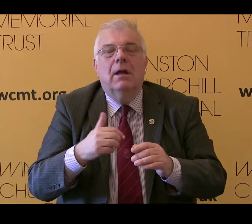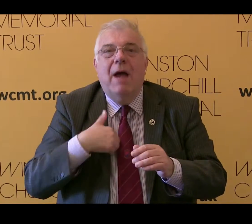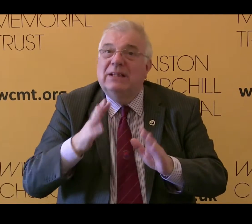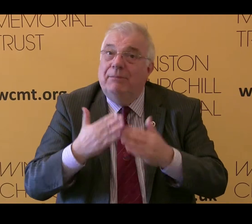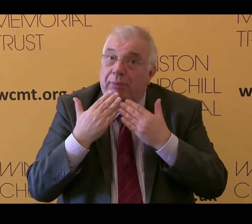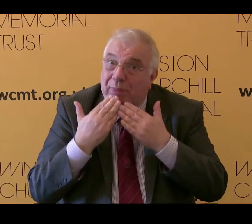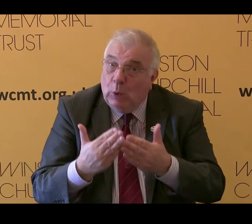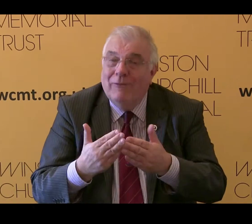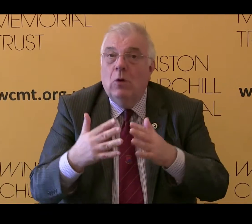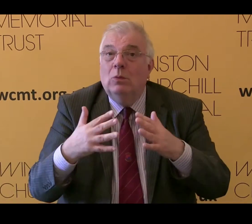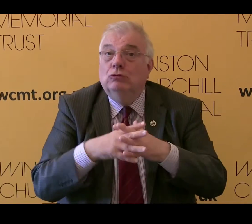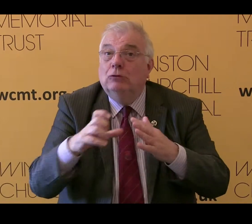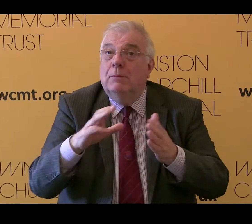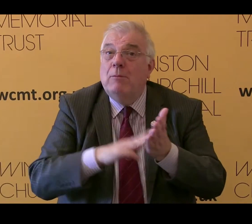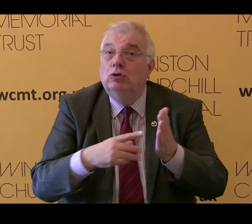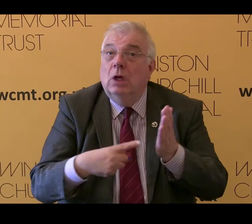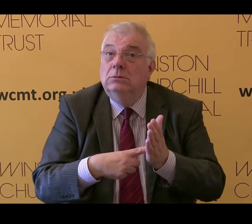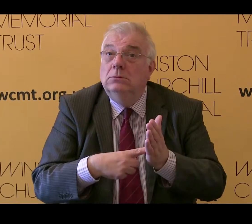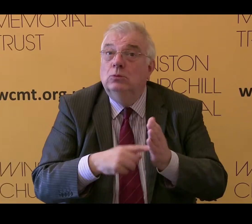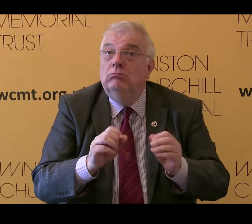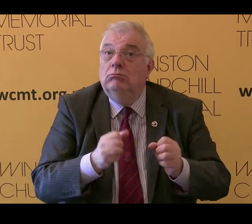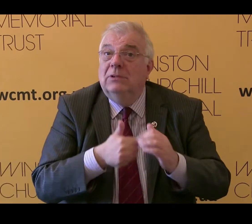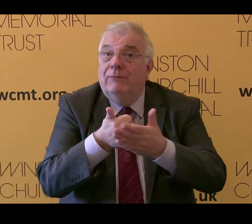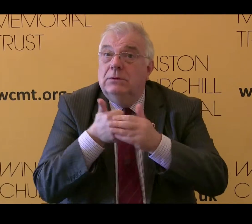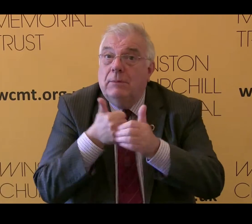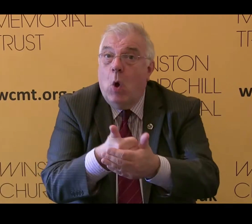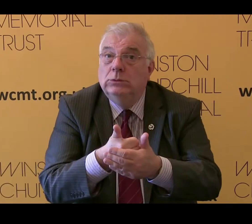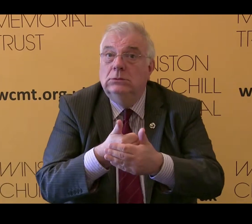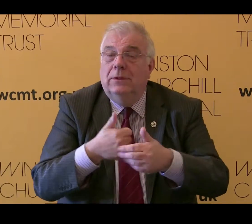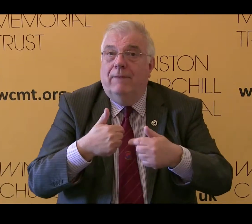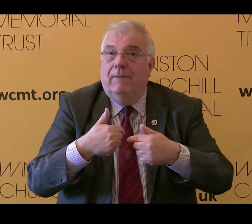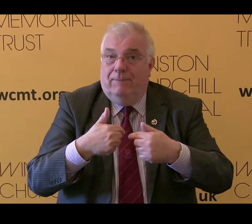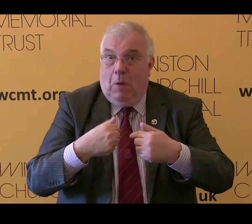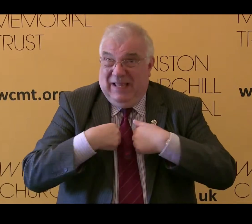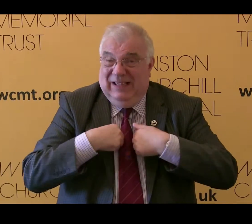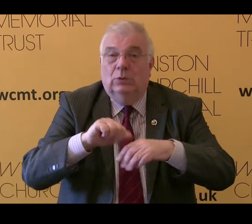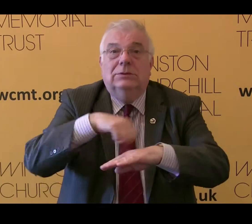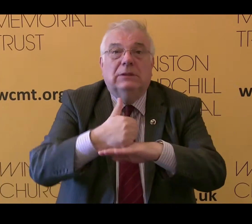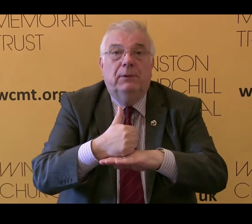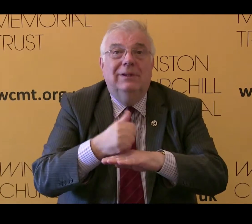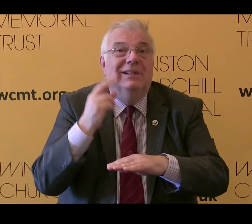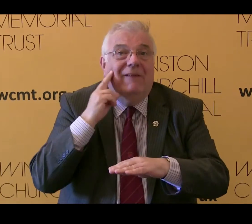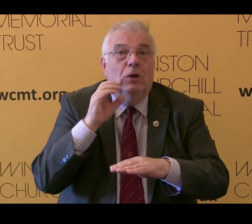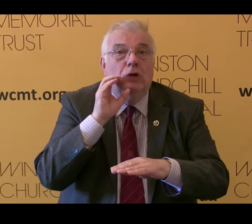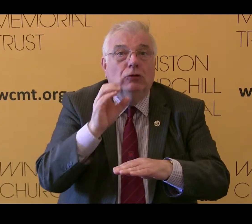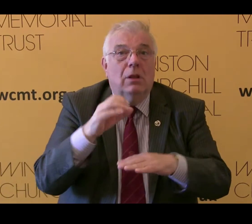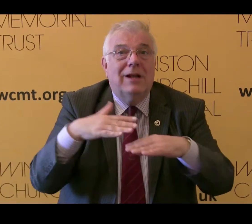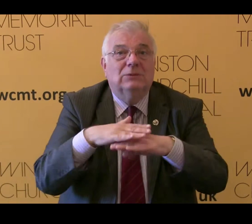for supporting me to set up the Churchill Deaf Trust. So it was a few days before